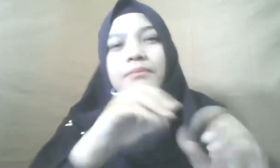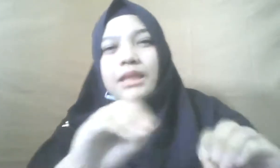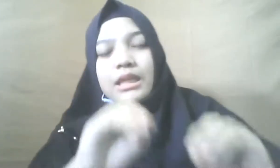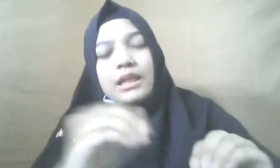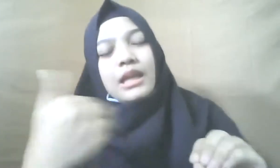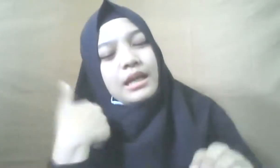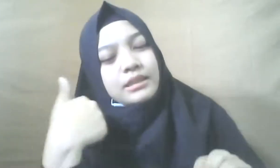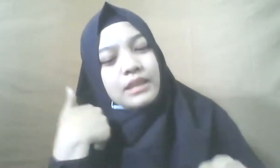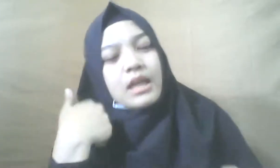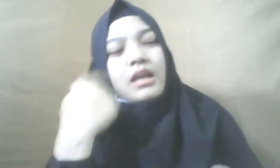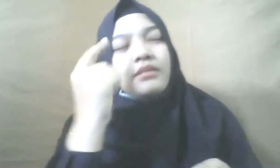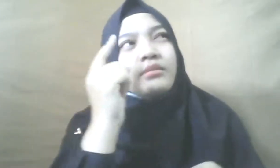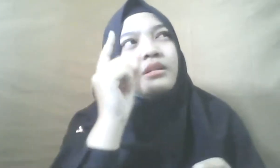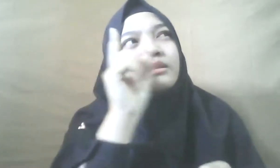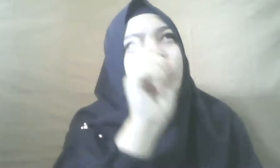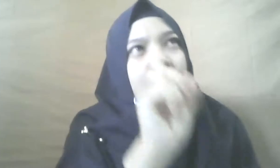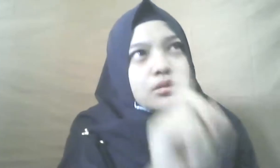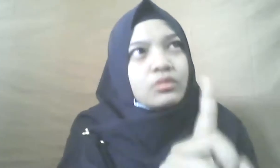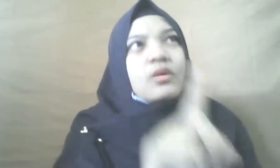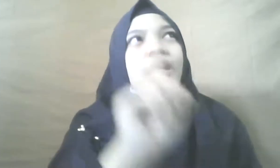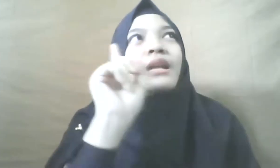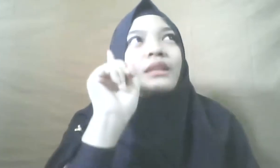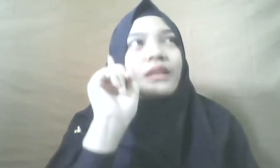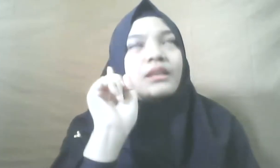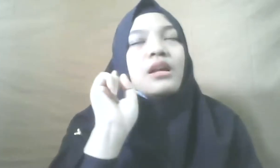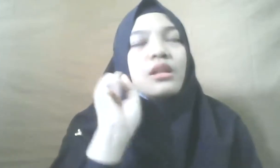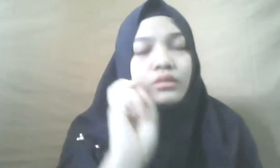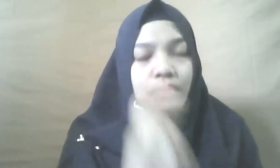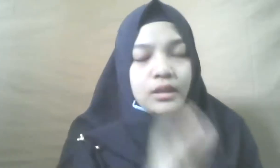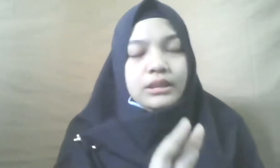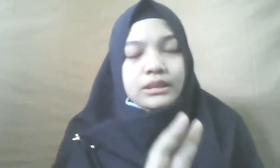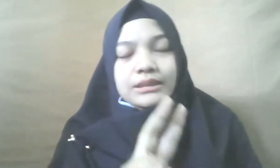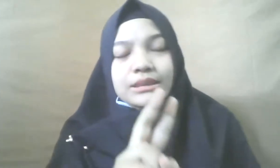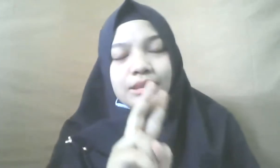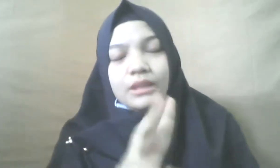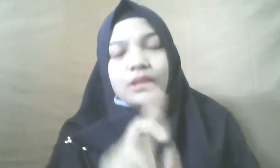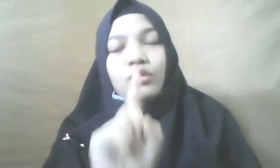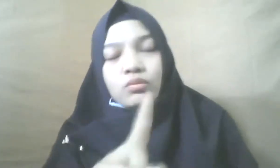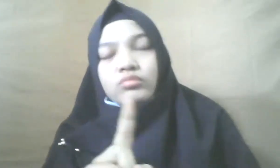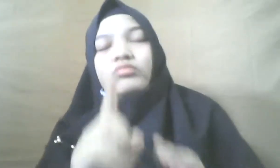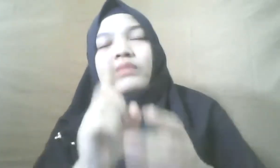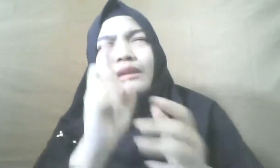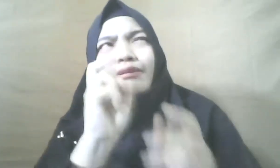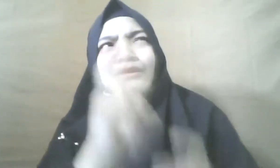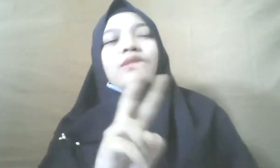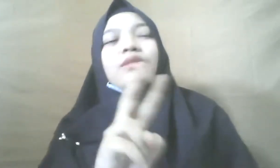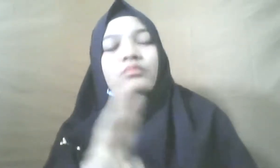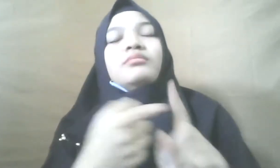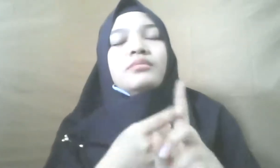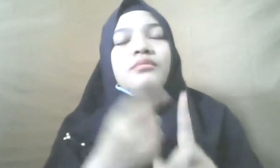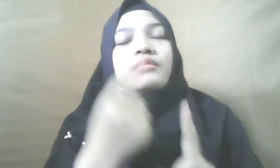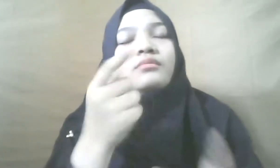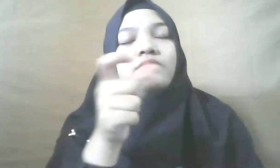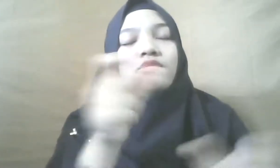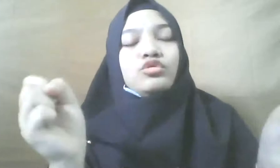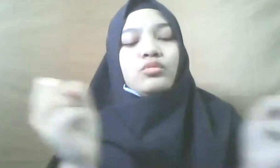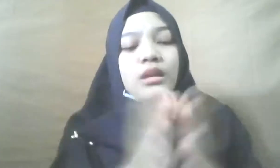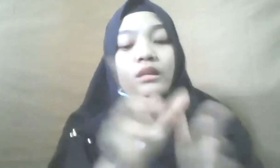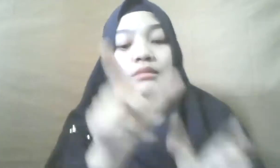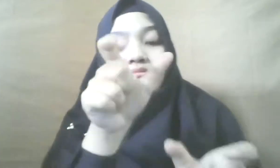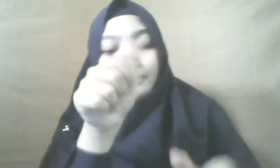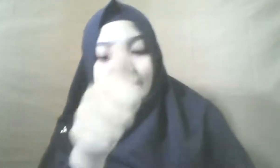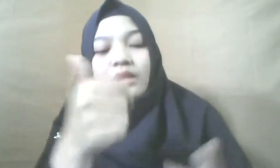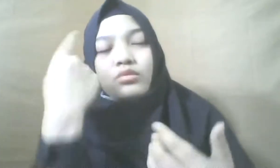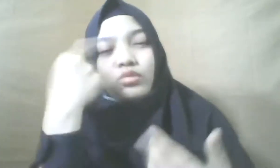there are only 152 institutions that had students with disabilities. We have not been able to get